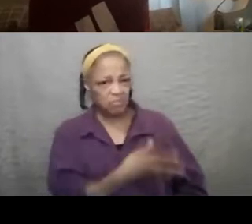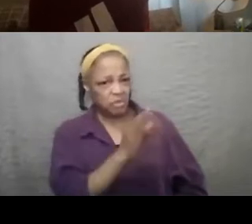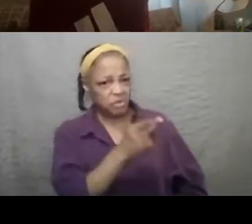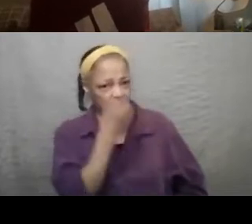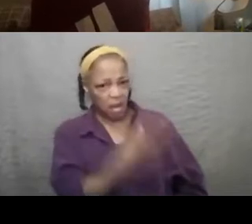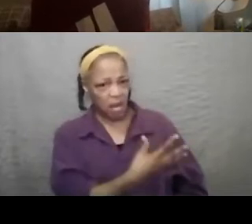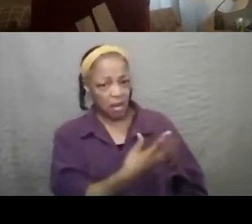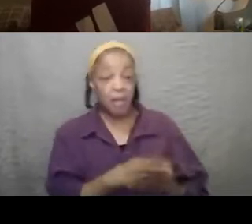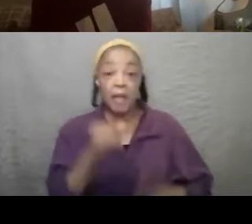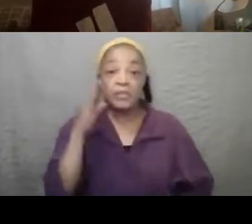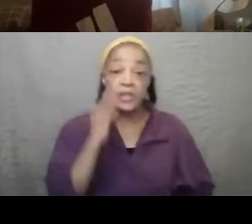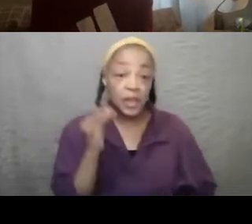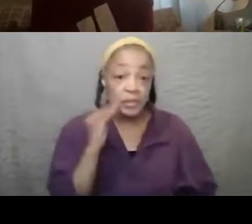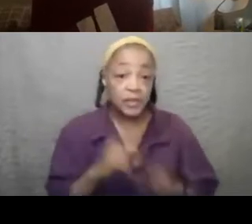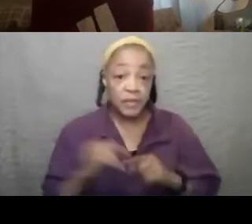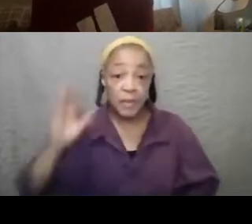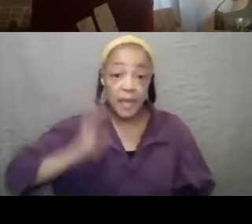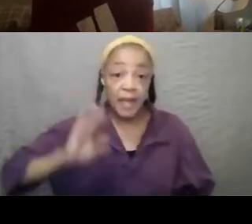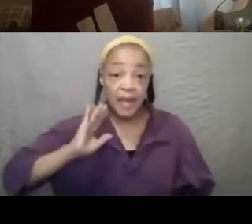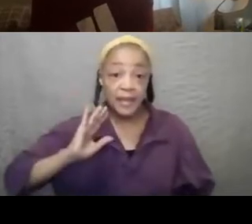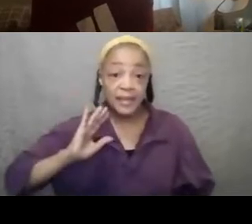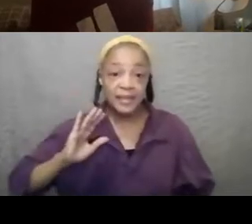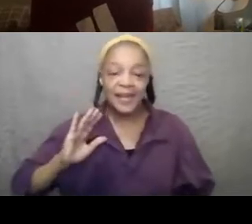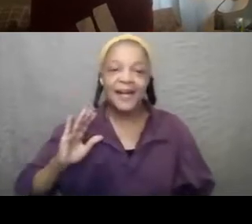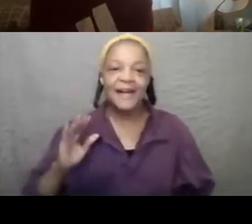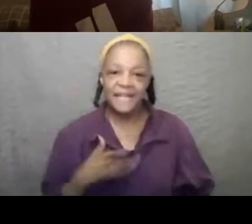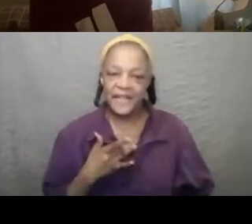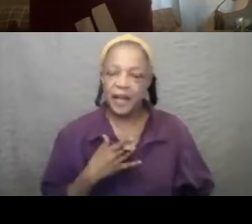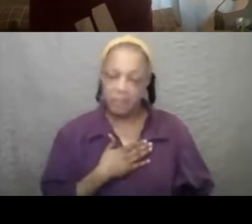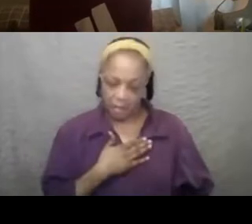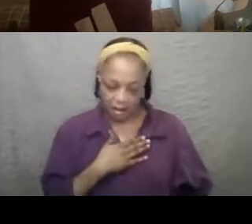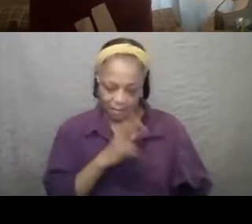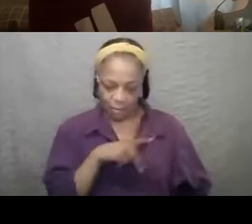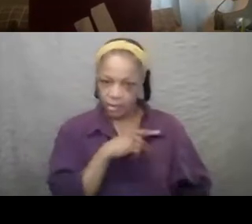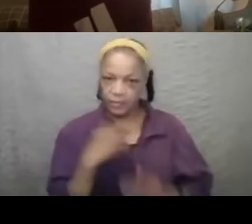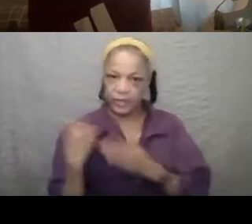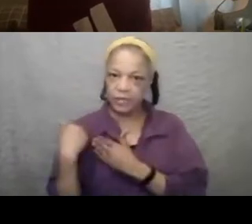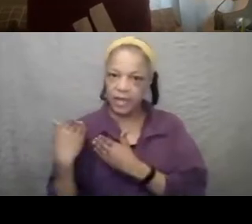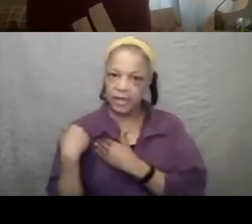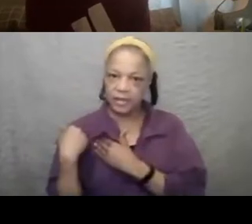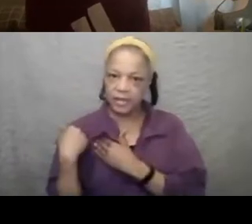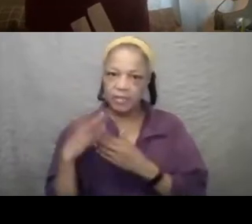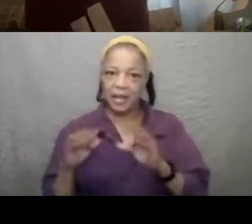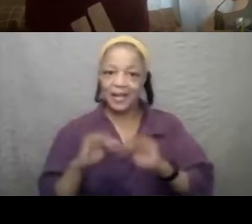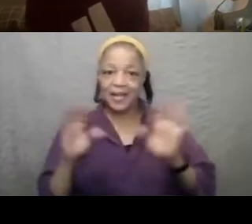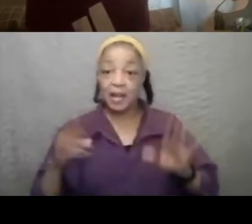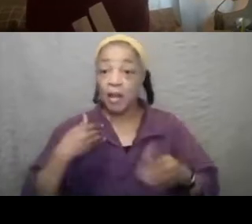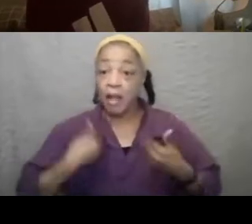in the past. And that gave me my personal responsibility to make clear, you know, I am here to